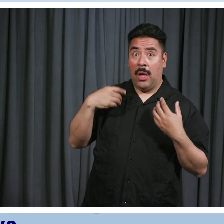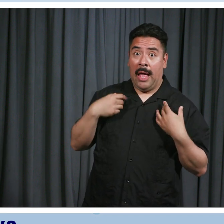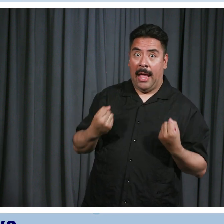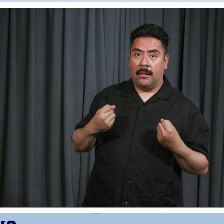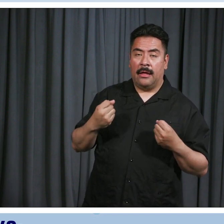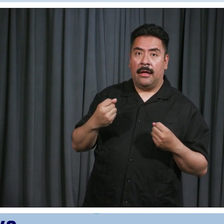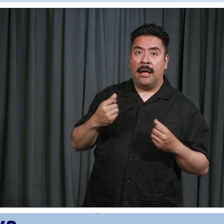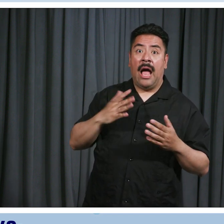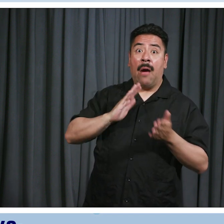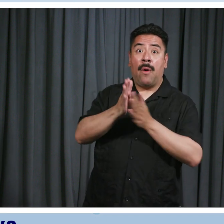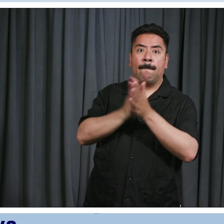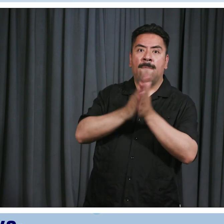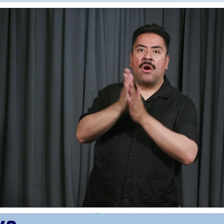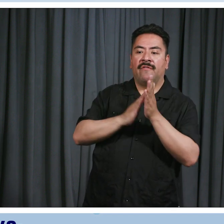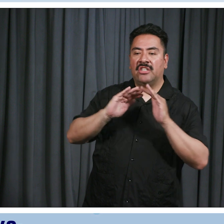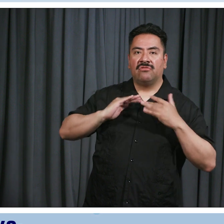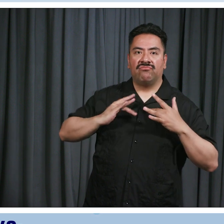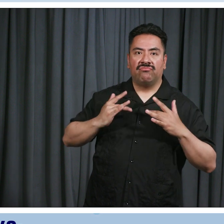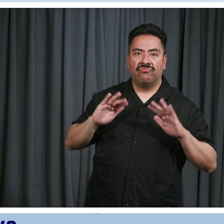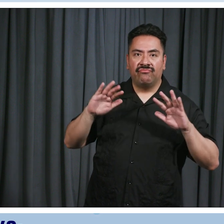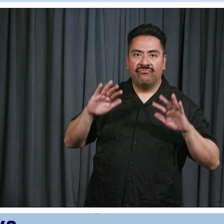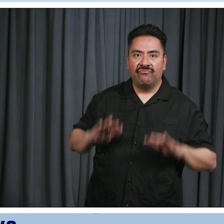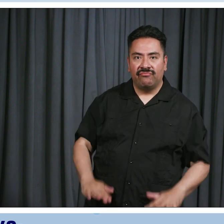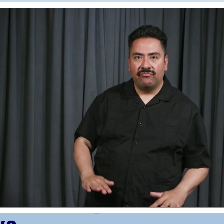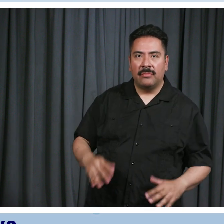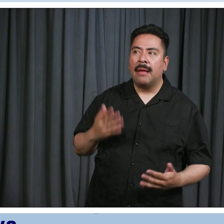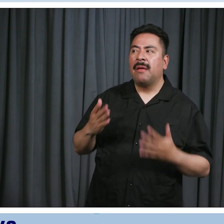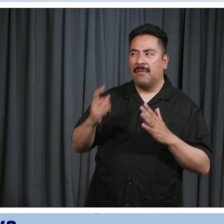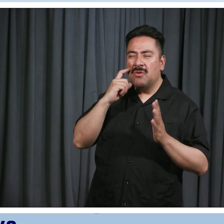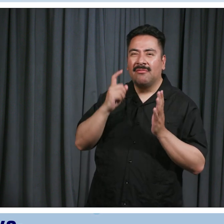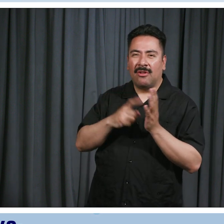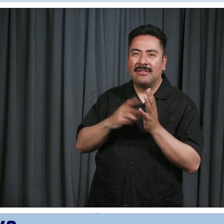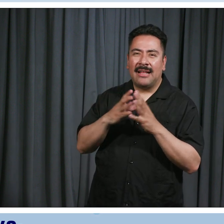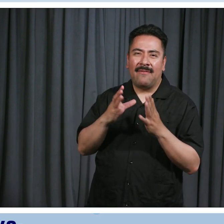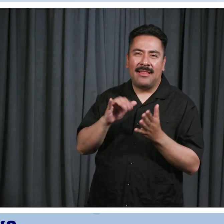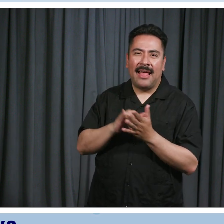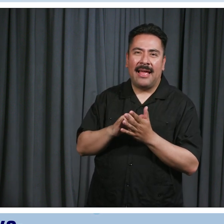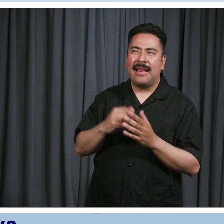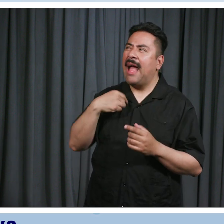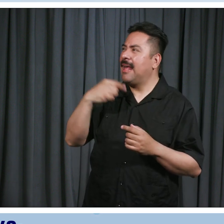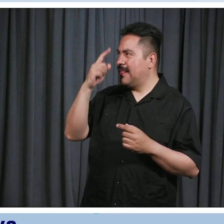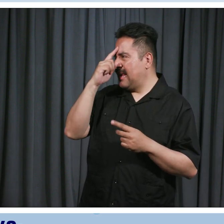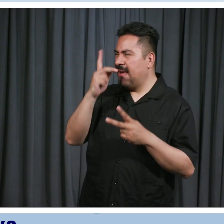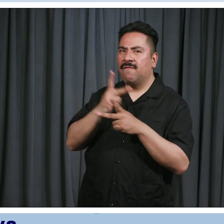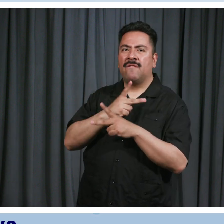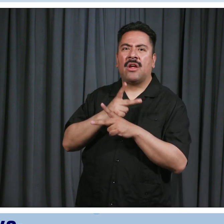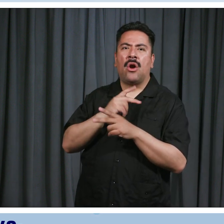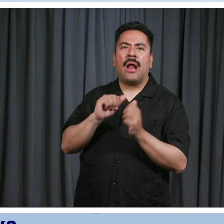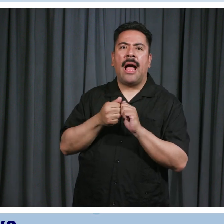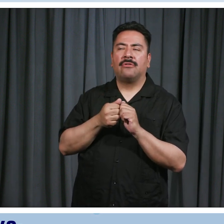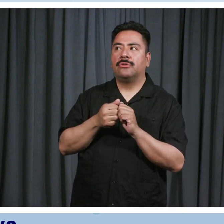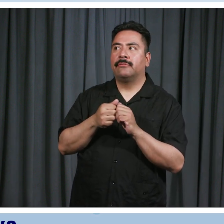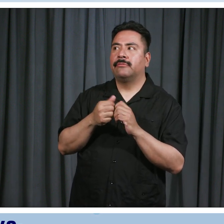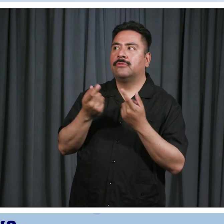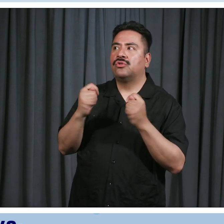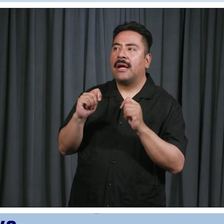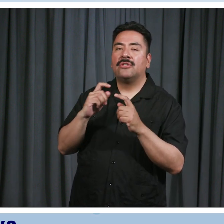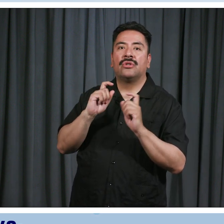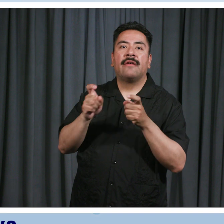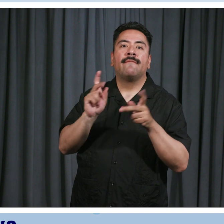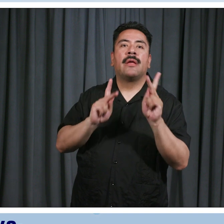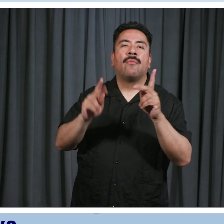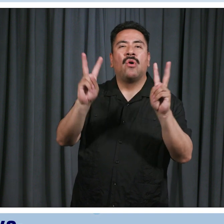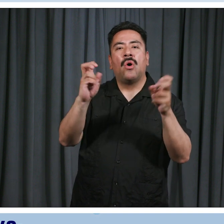motivated. And so you're probably seeing a lot of that. I think figuring out how to give folks a win. And it